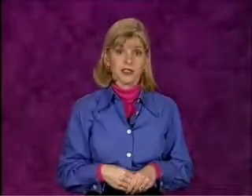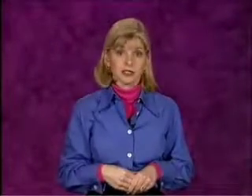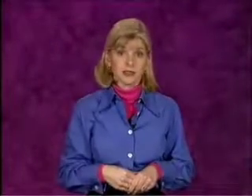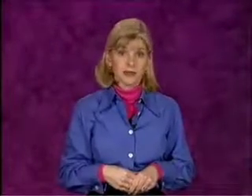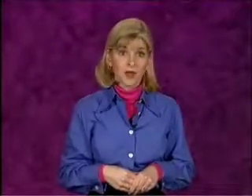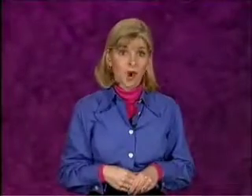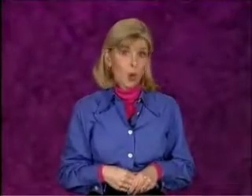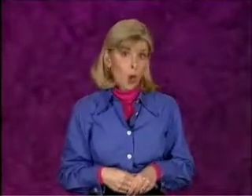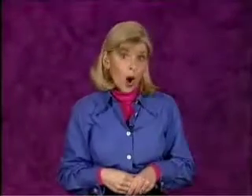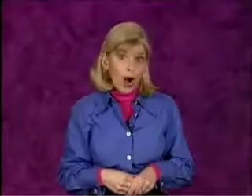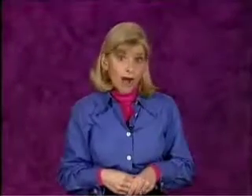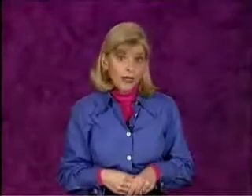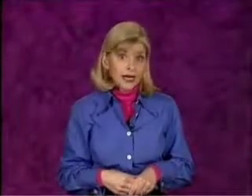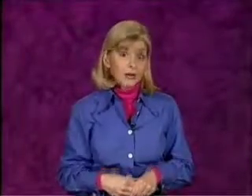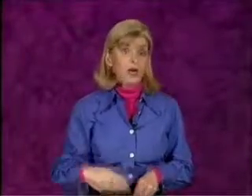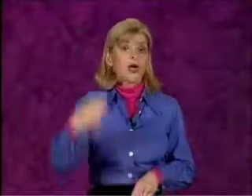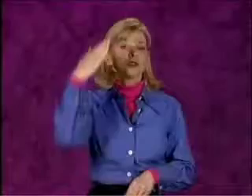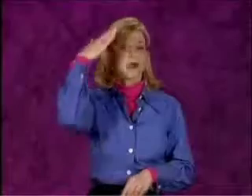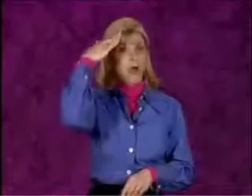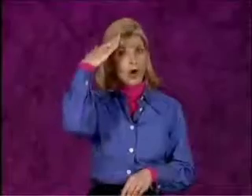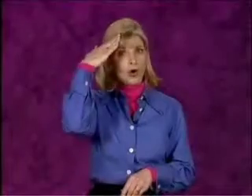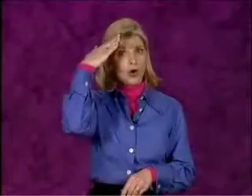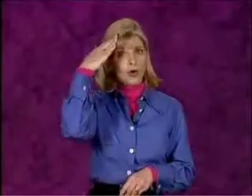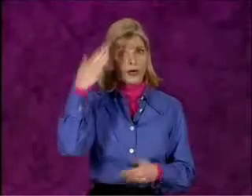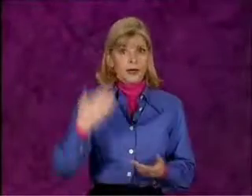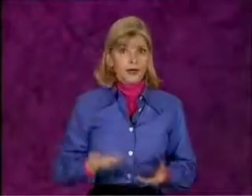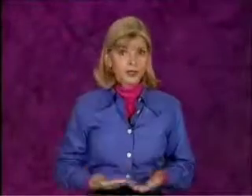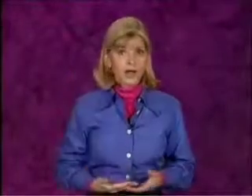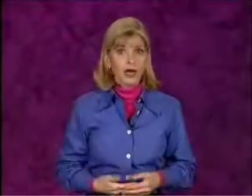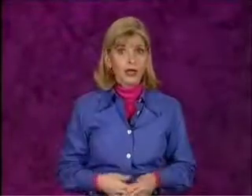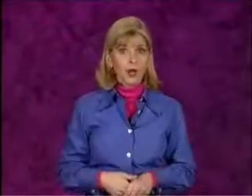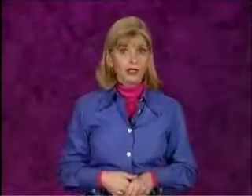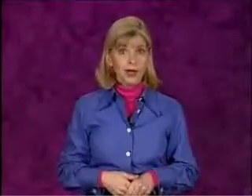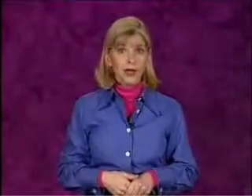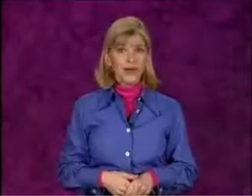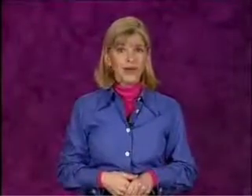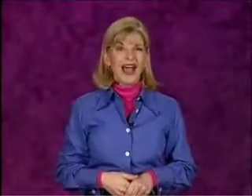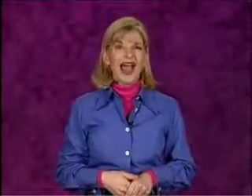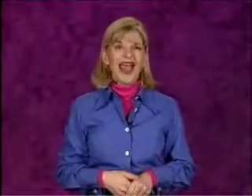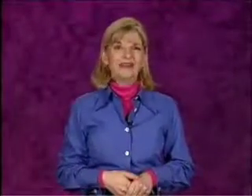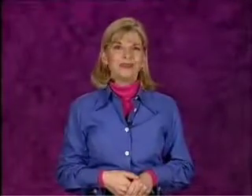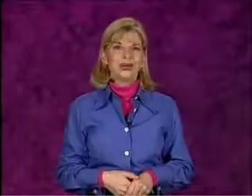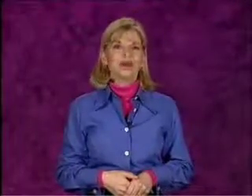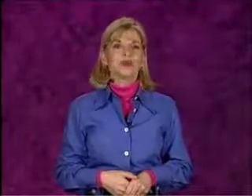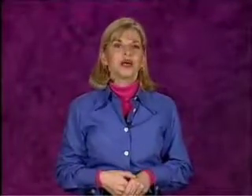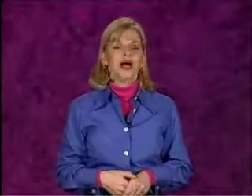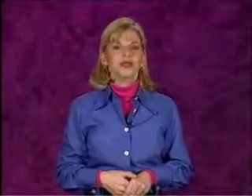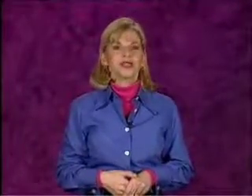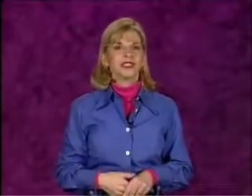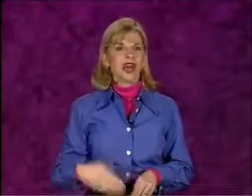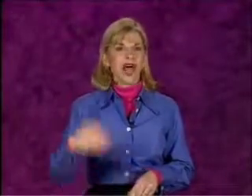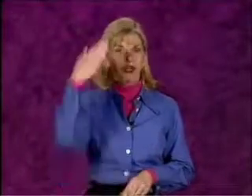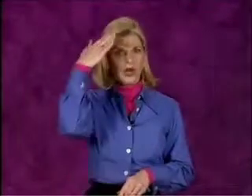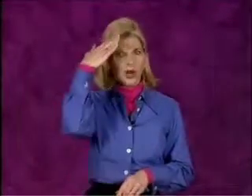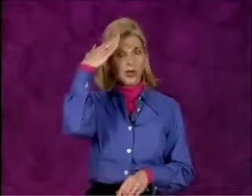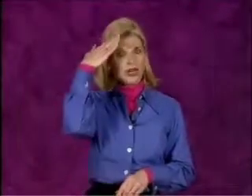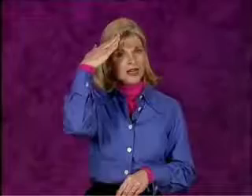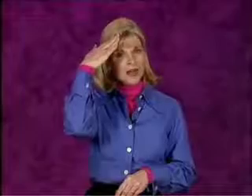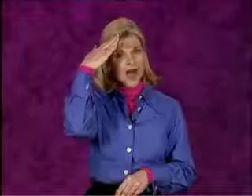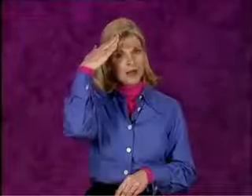processes. Why? Because no is a sign you ought to know, and because we commonly sign no in the